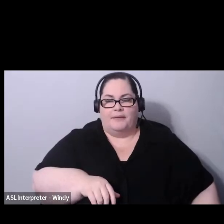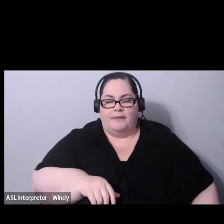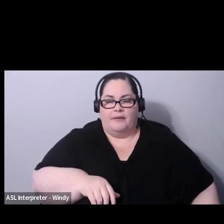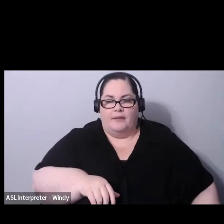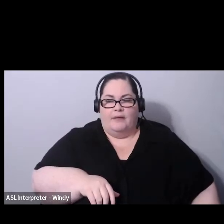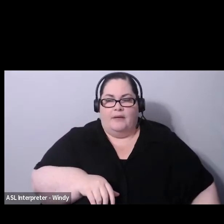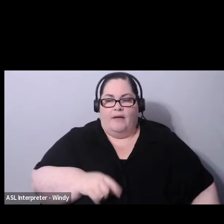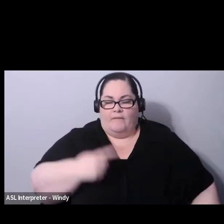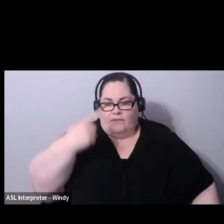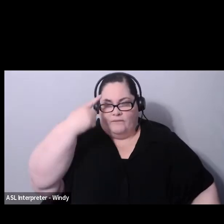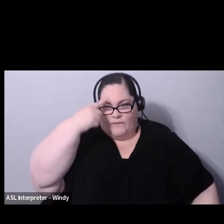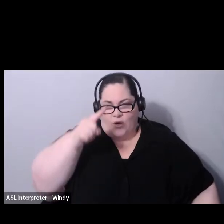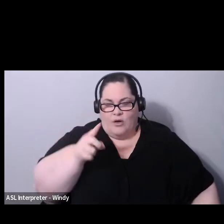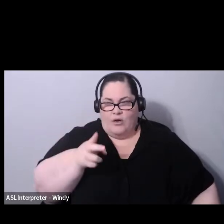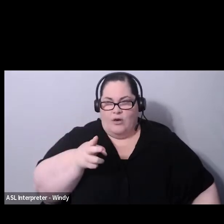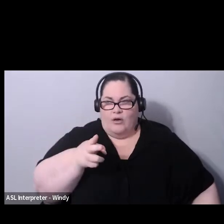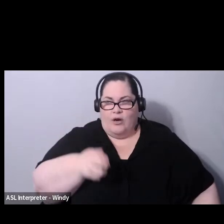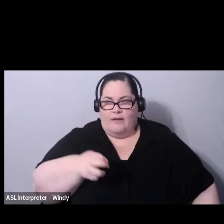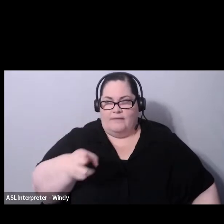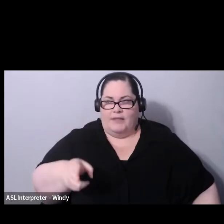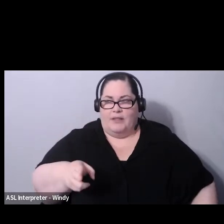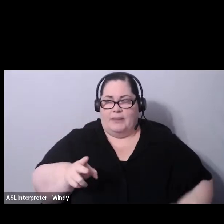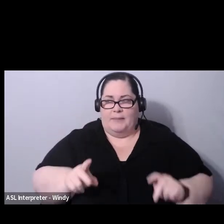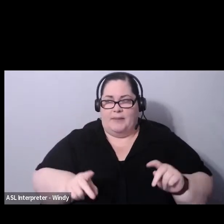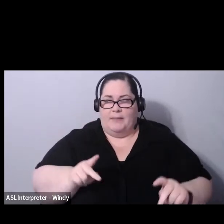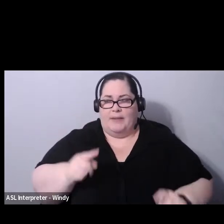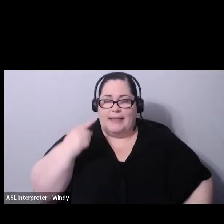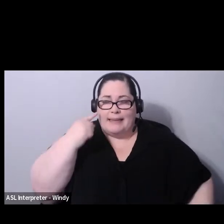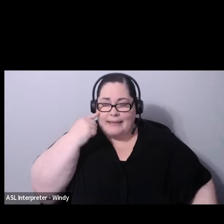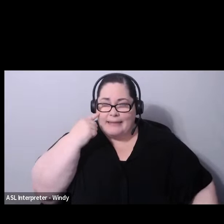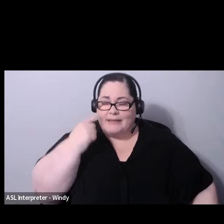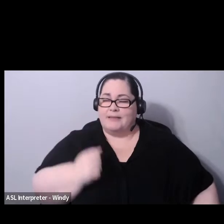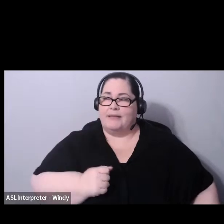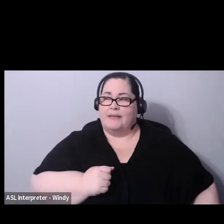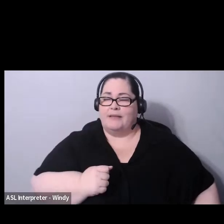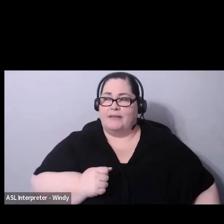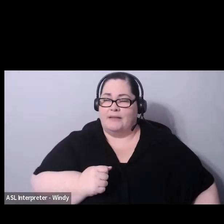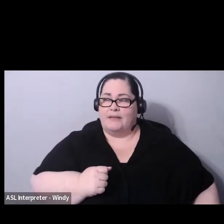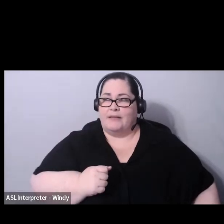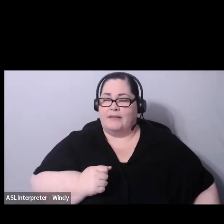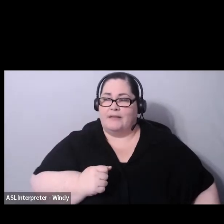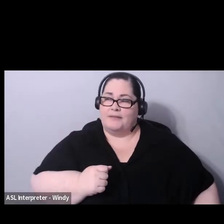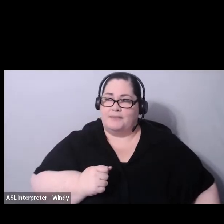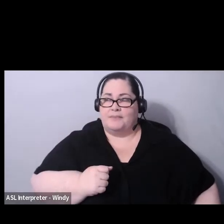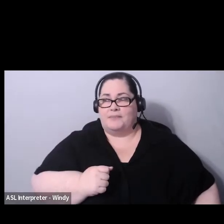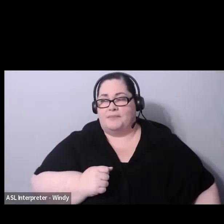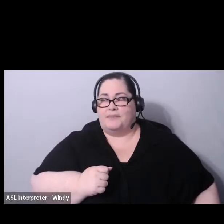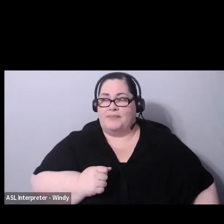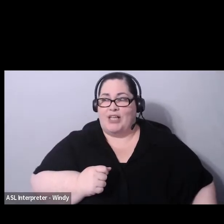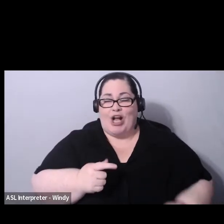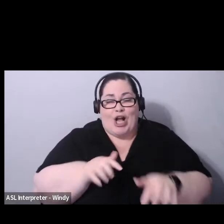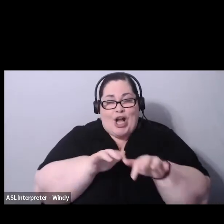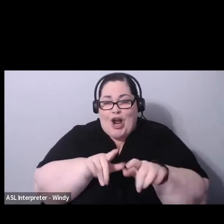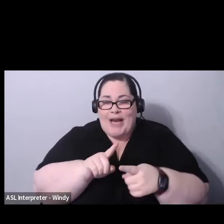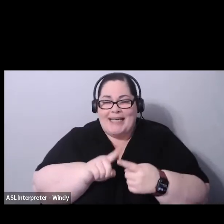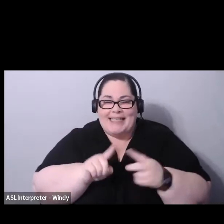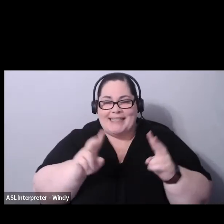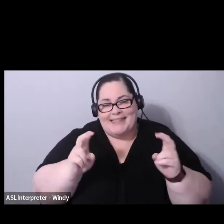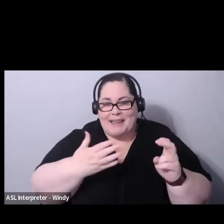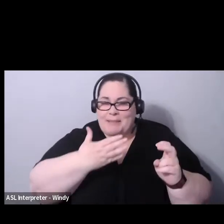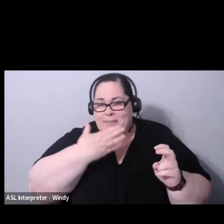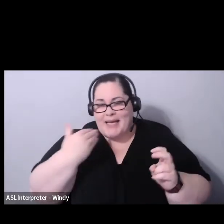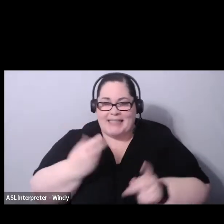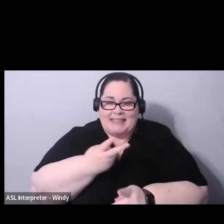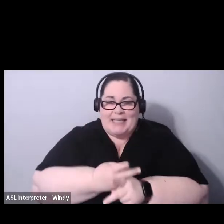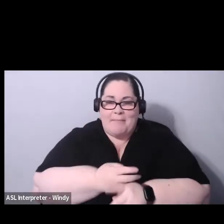hearing, I think it really is the best kept secret. CART is the best kept secret. So